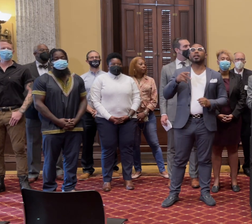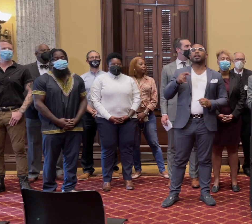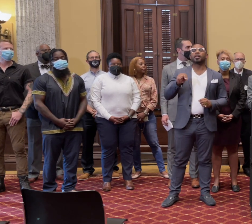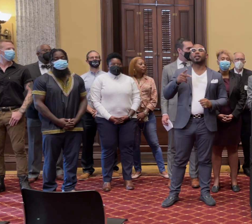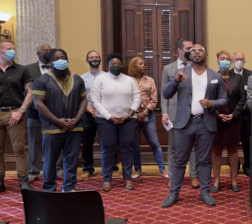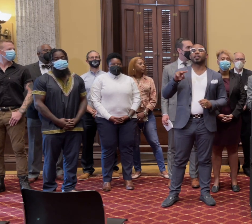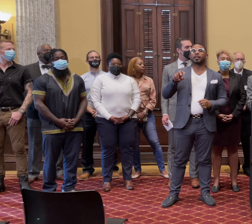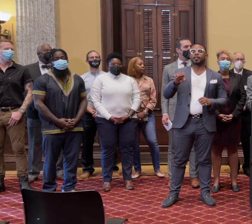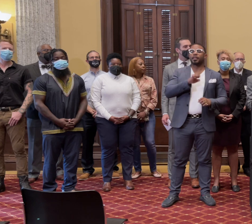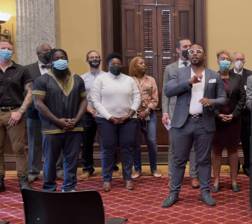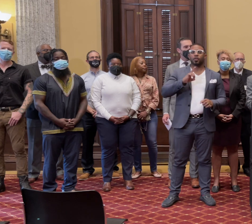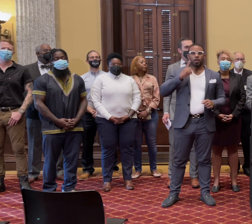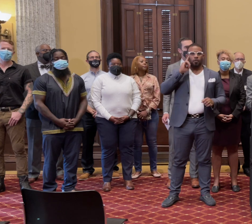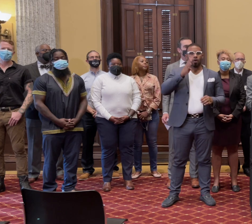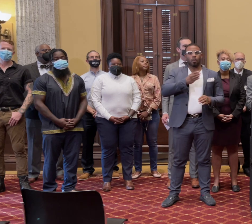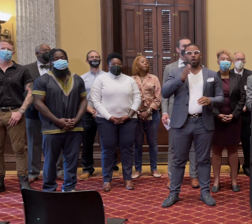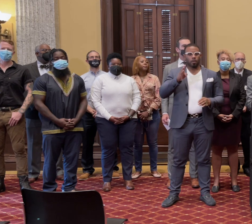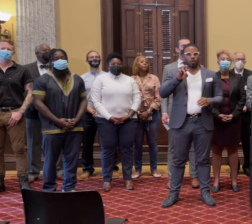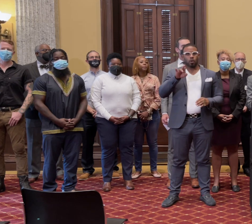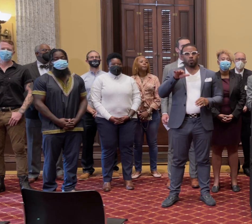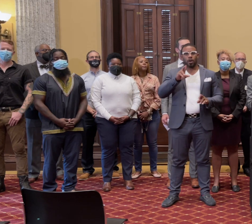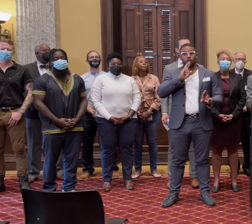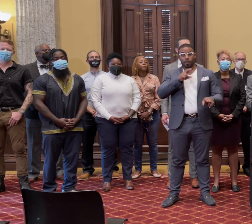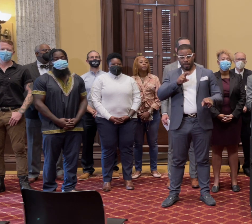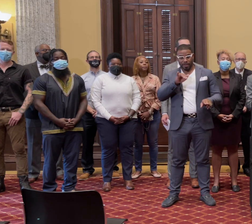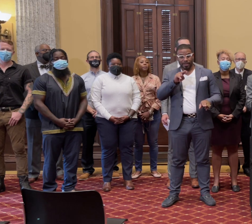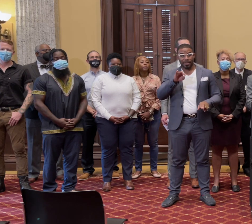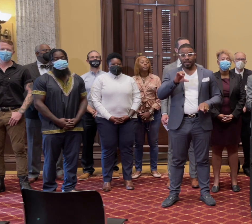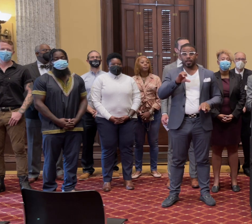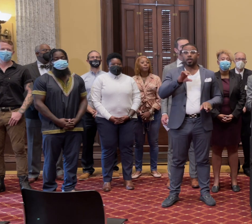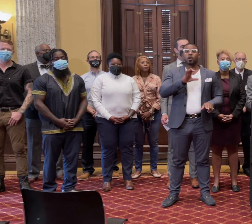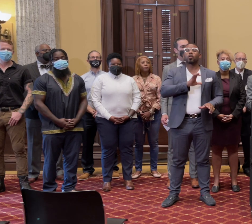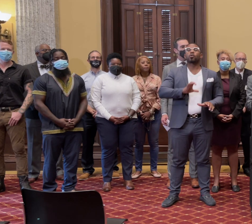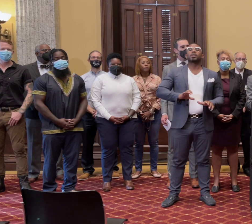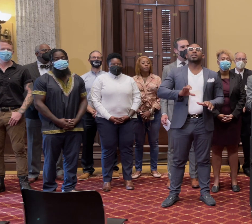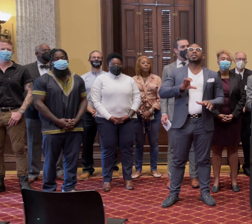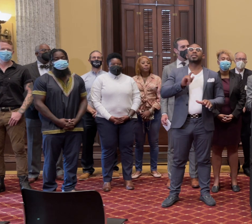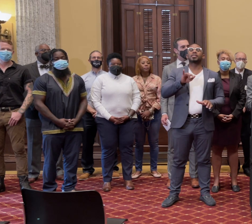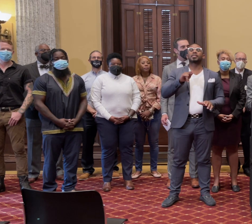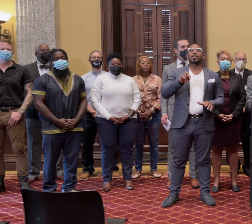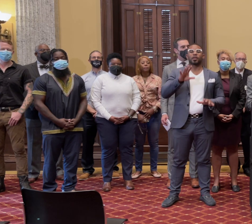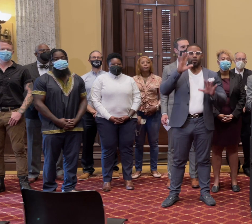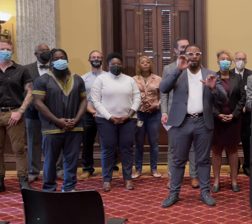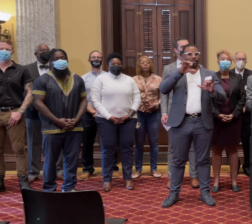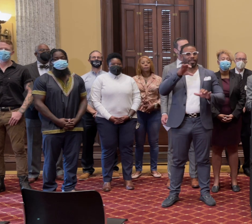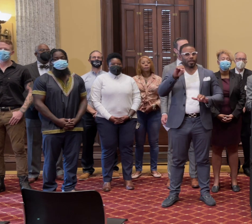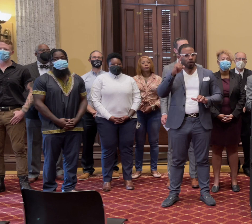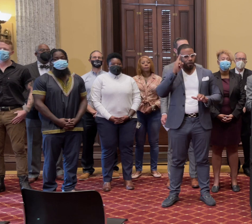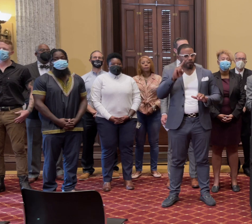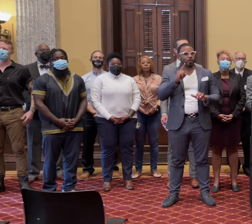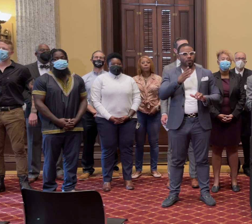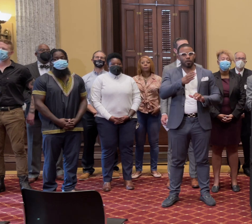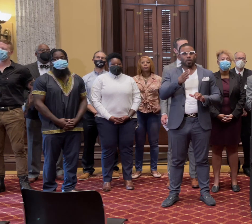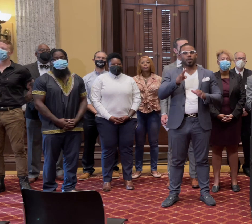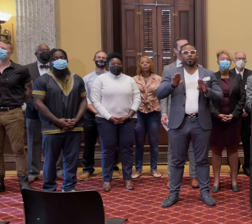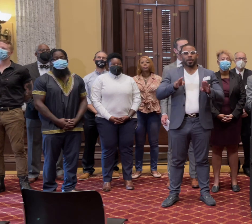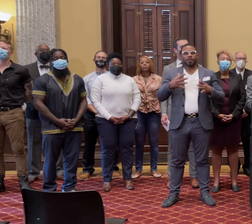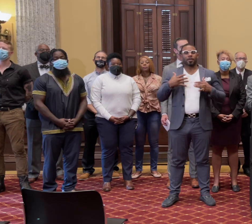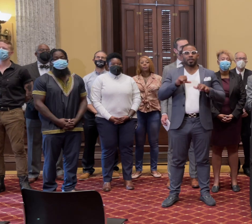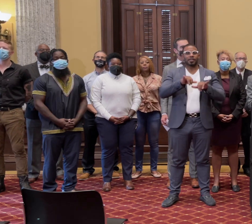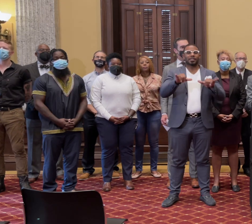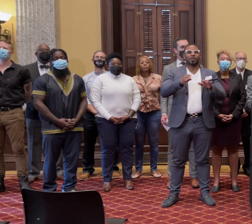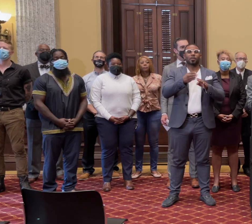Davis, Executive Director of Baltimore Crisis Response Inc. Krista Taylor, President and CEO with the Behavioral Health